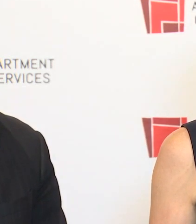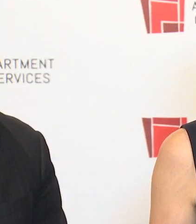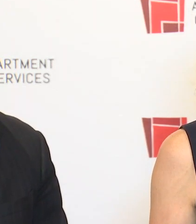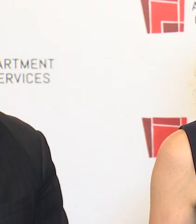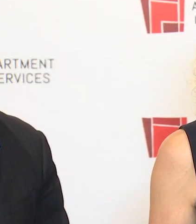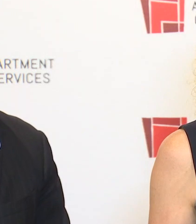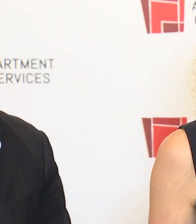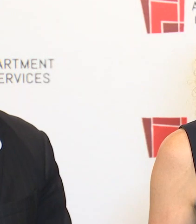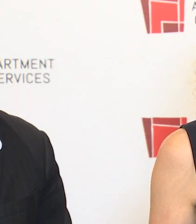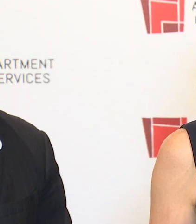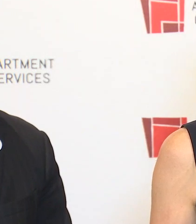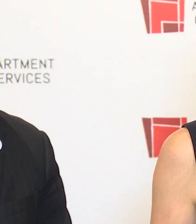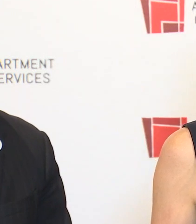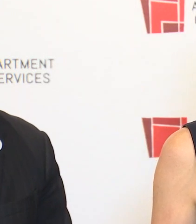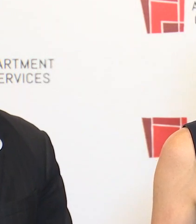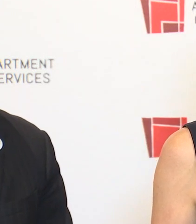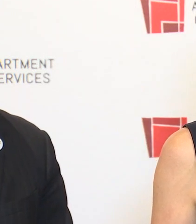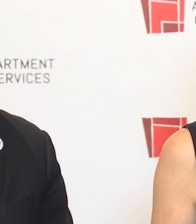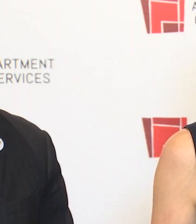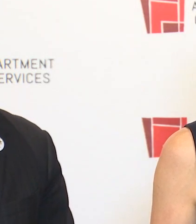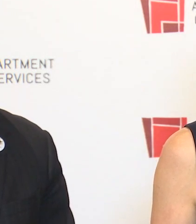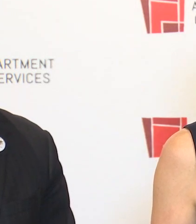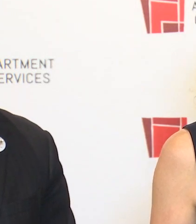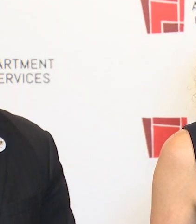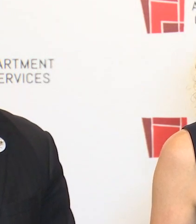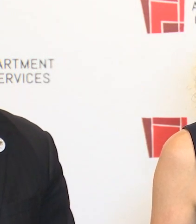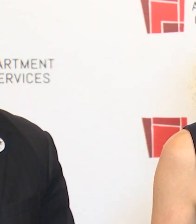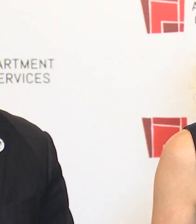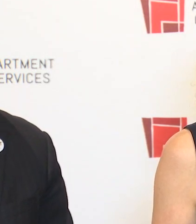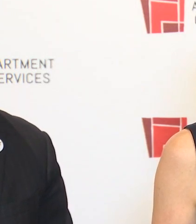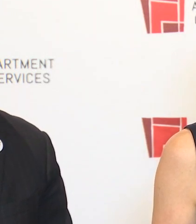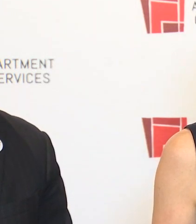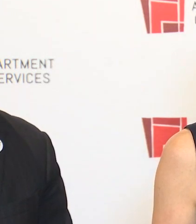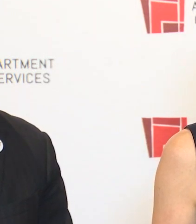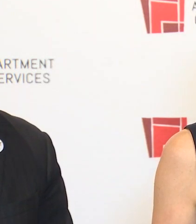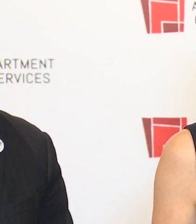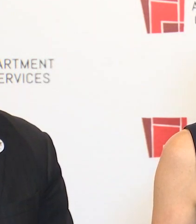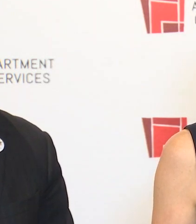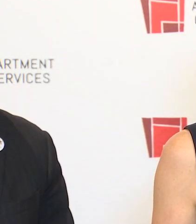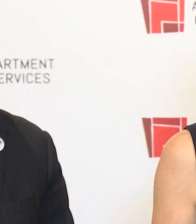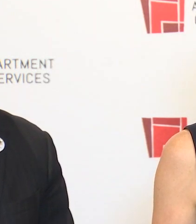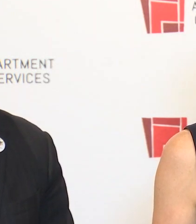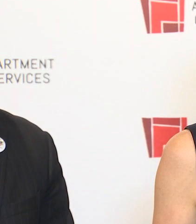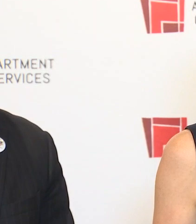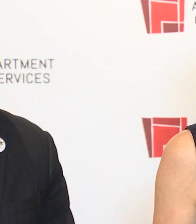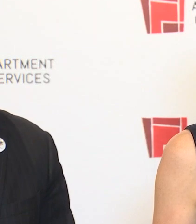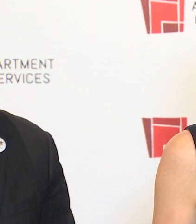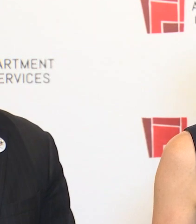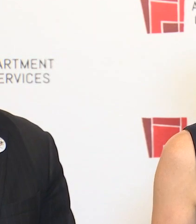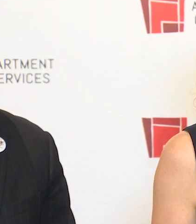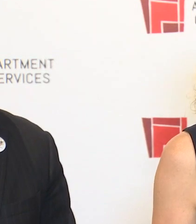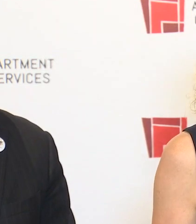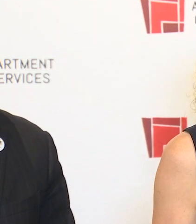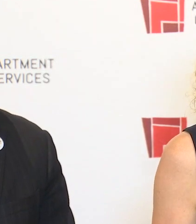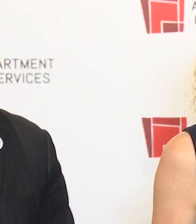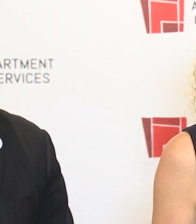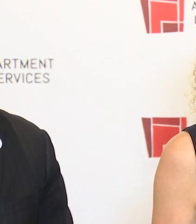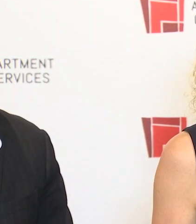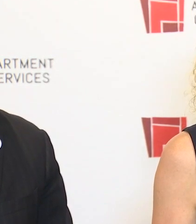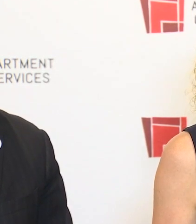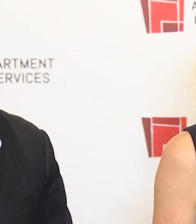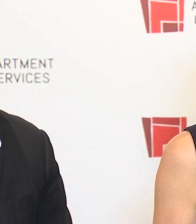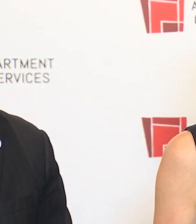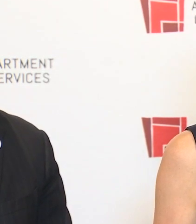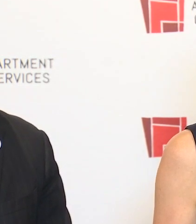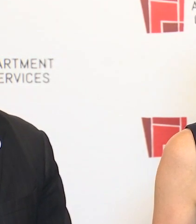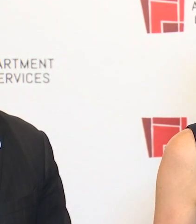disease, diabetes, or lung disease. I know this can be very concerning for family members, friends, and loved ones in